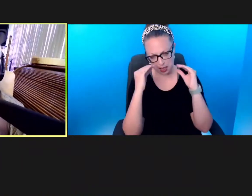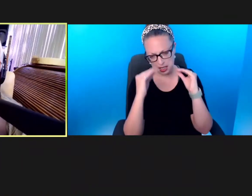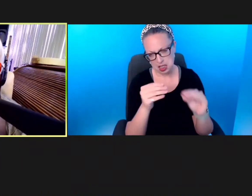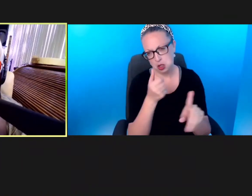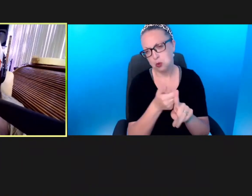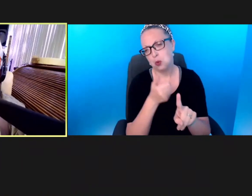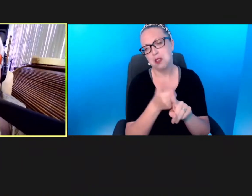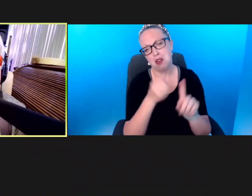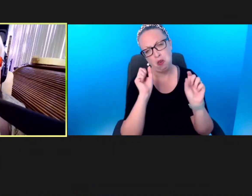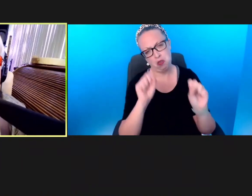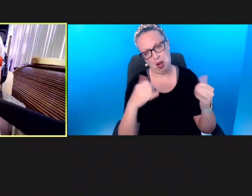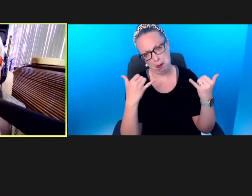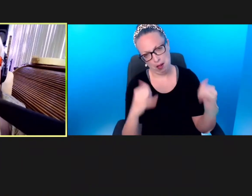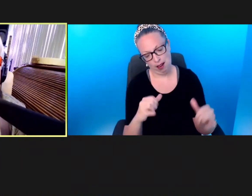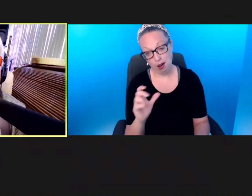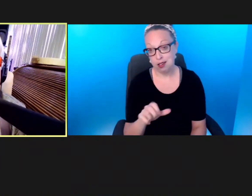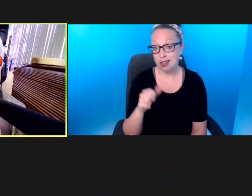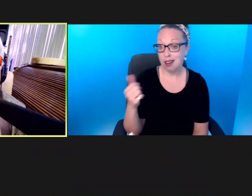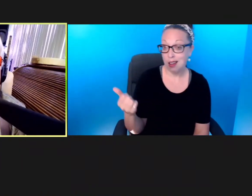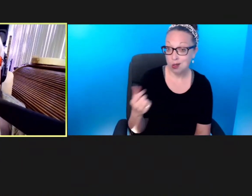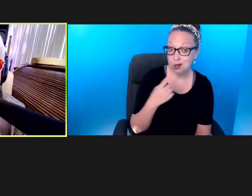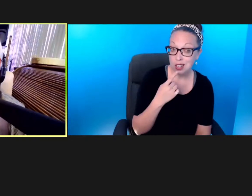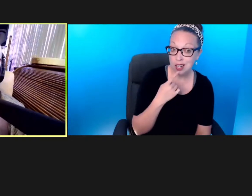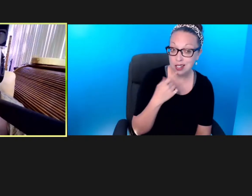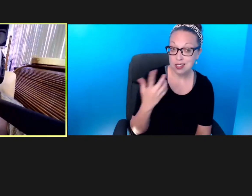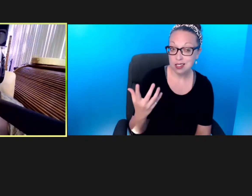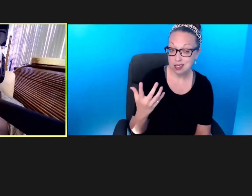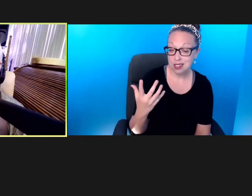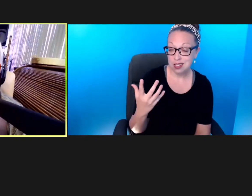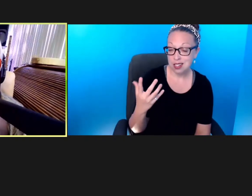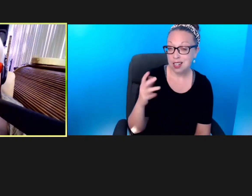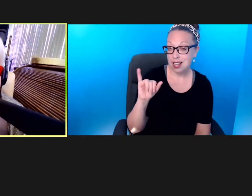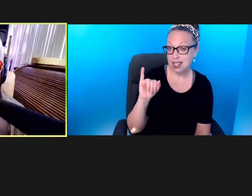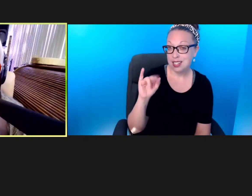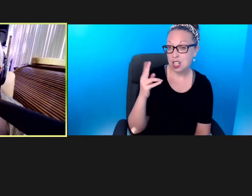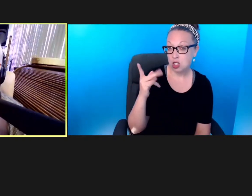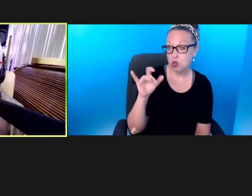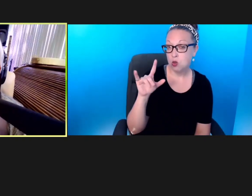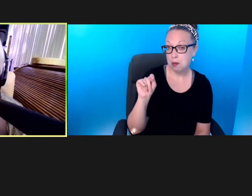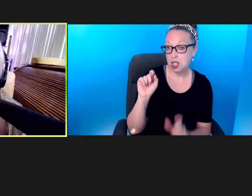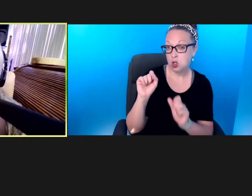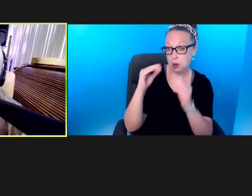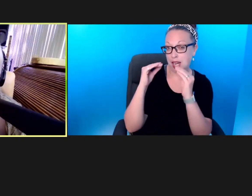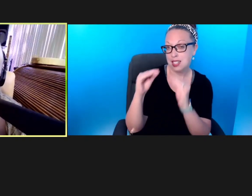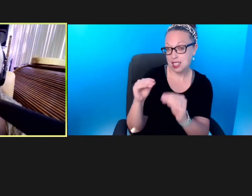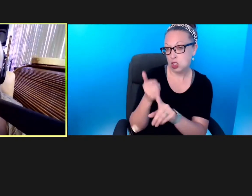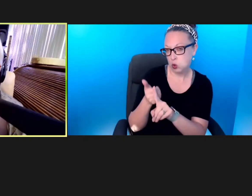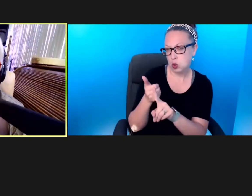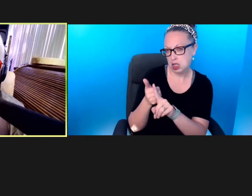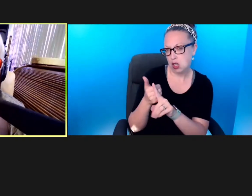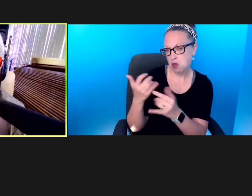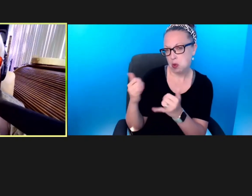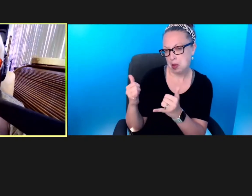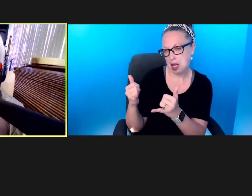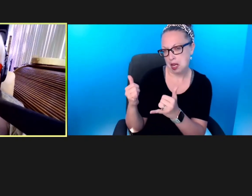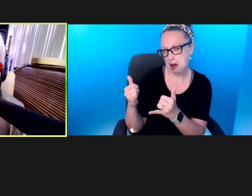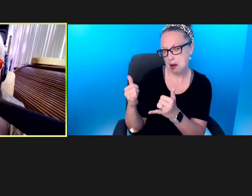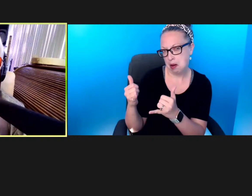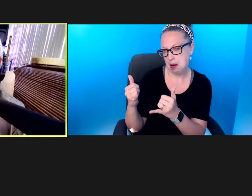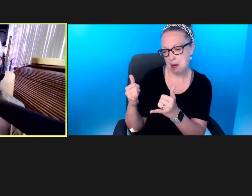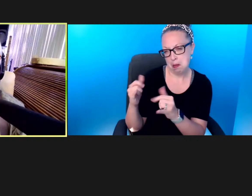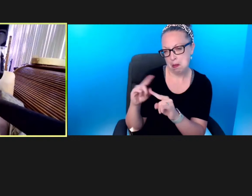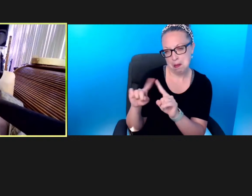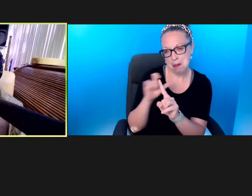play. And the other is an instrument that you can teach yourself to play. It doesn't say